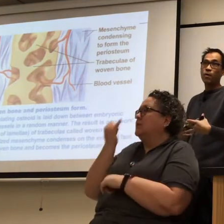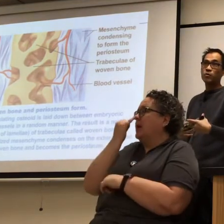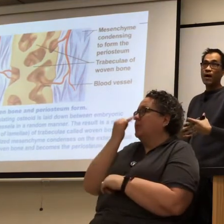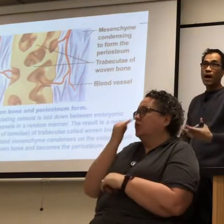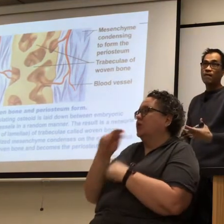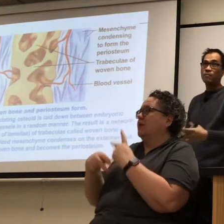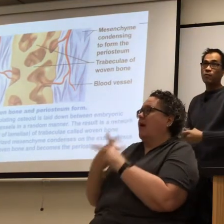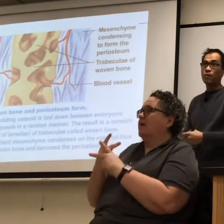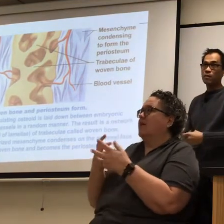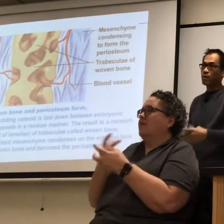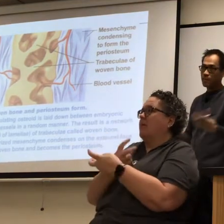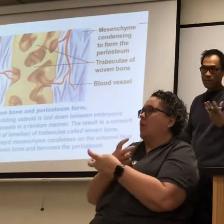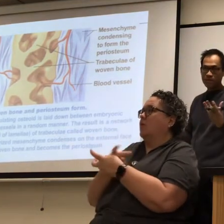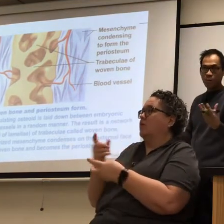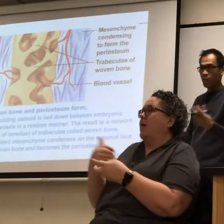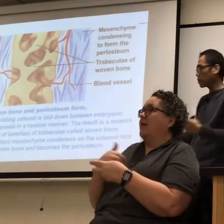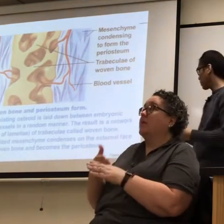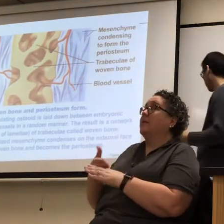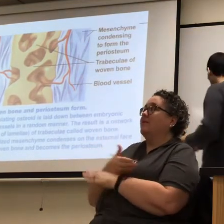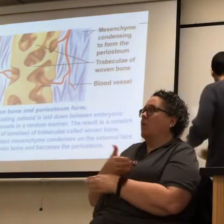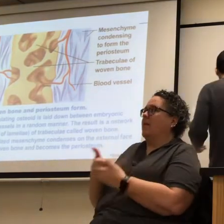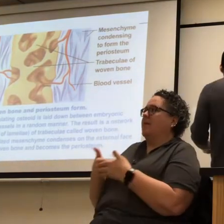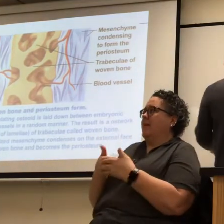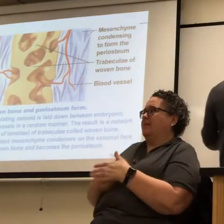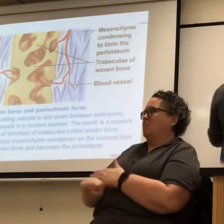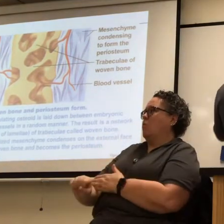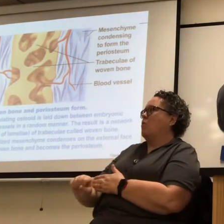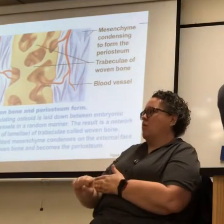form of bone you have before, you know, baby's born.